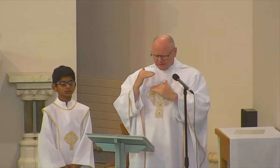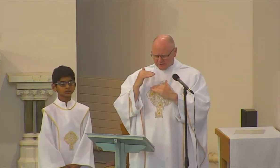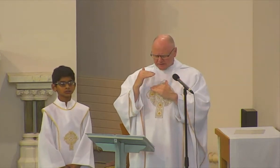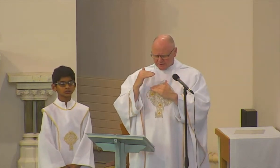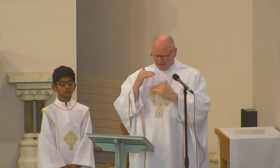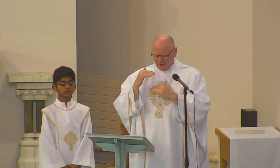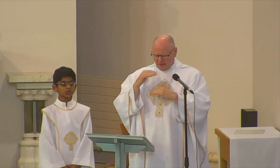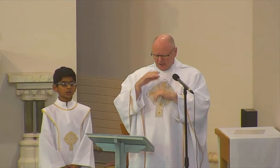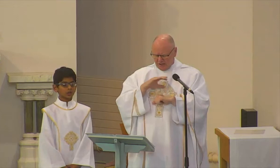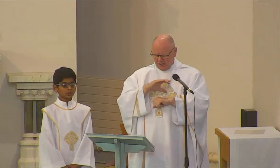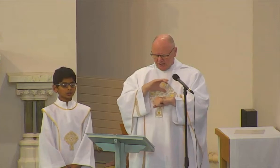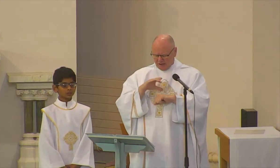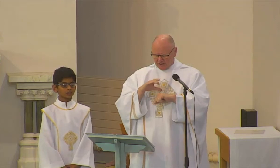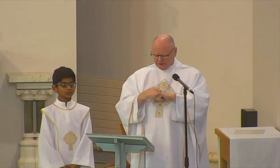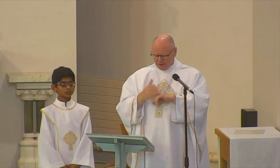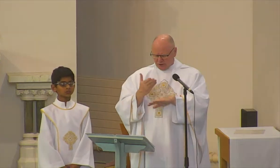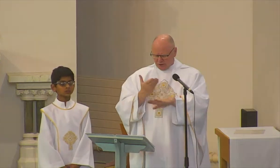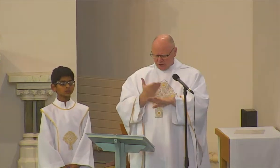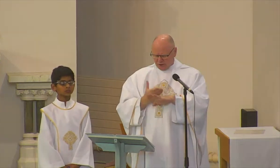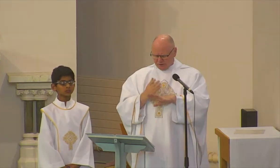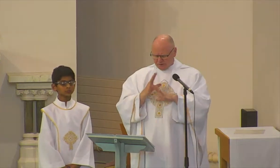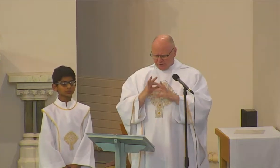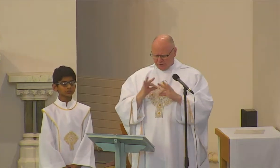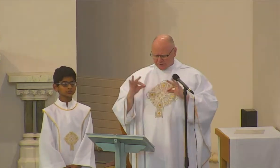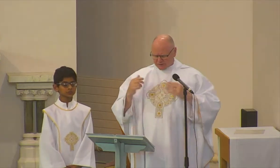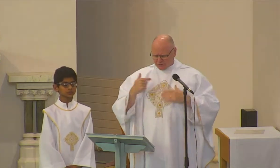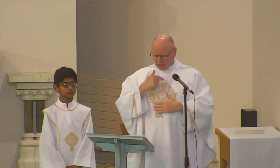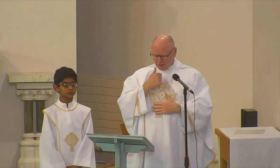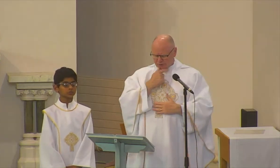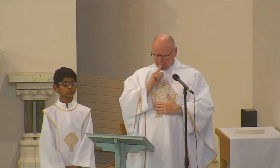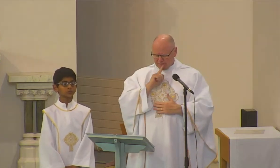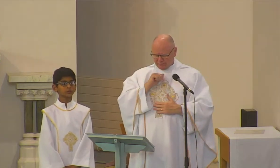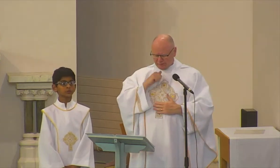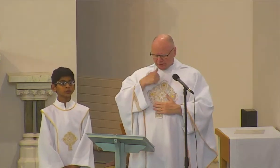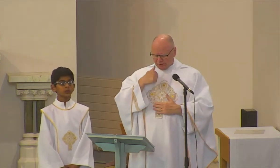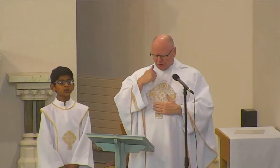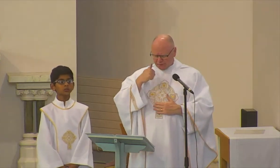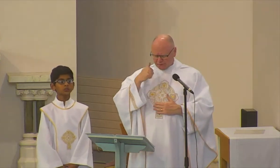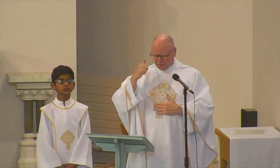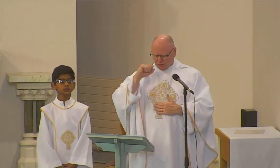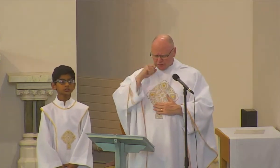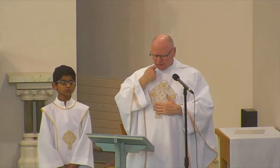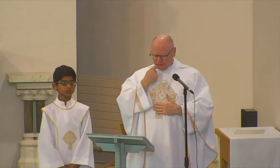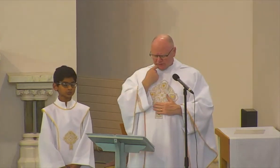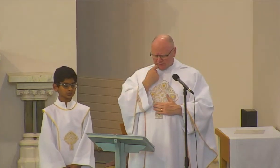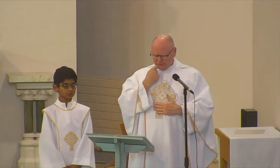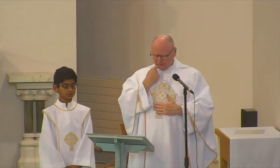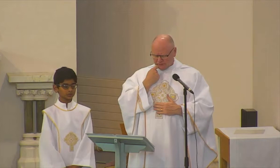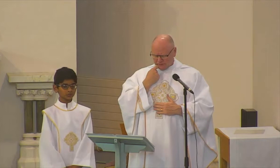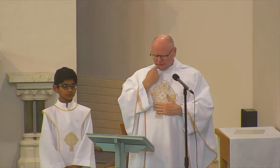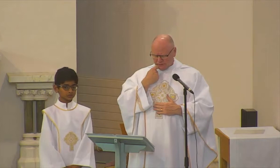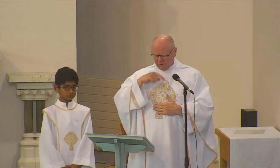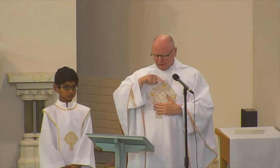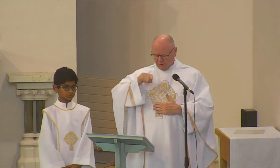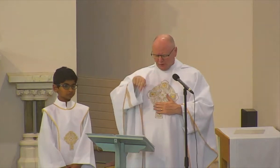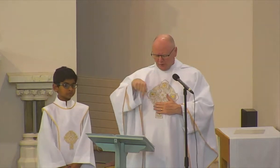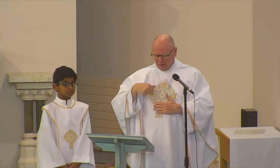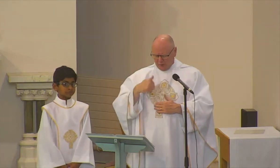highest, and on earth peace to people of goodwill.